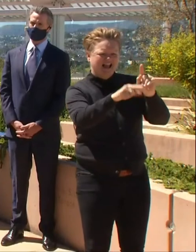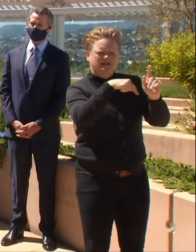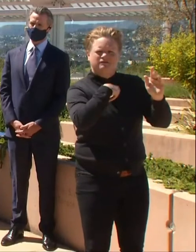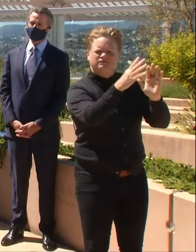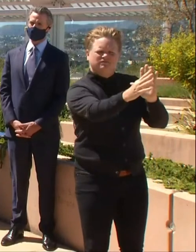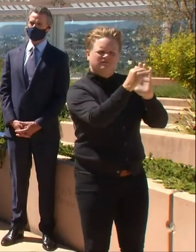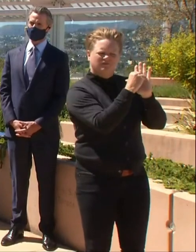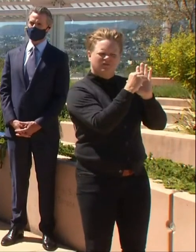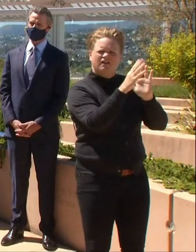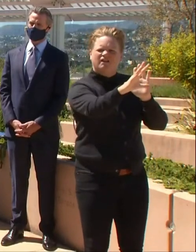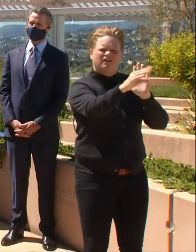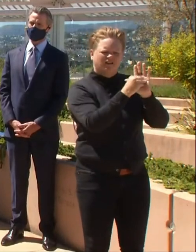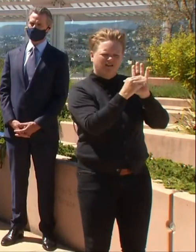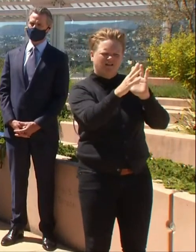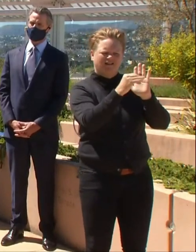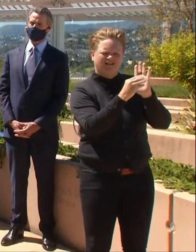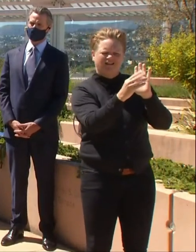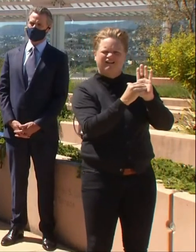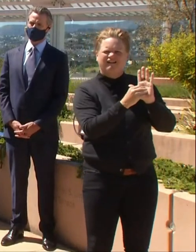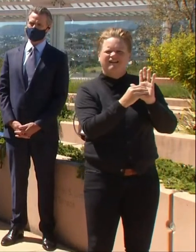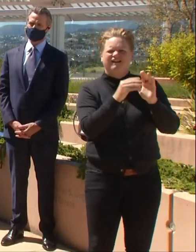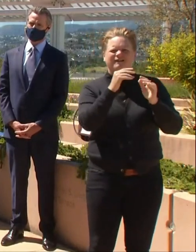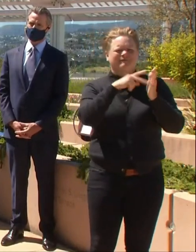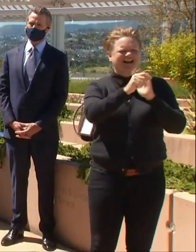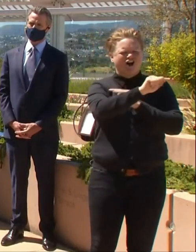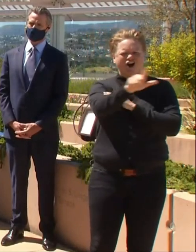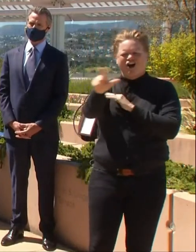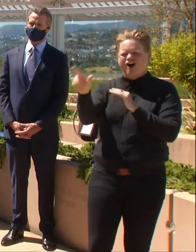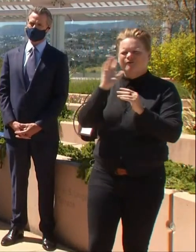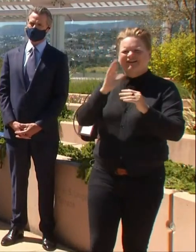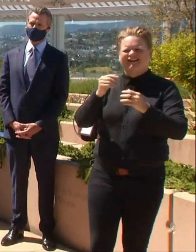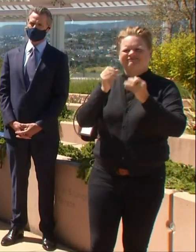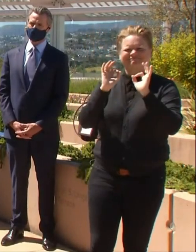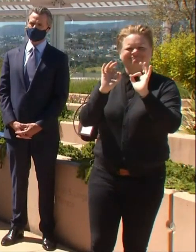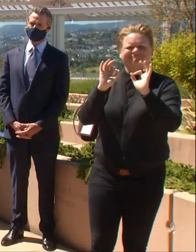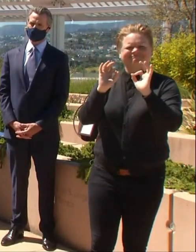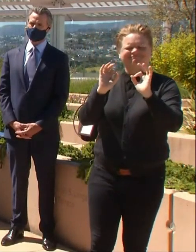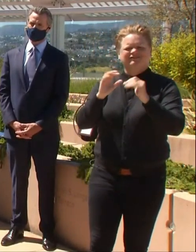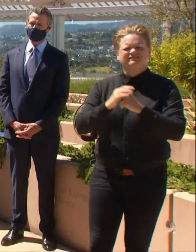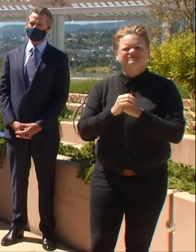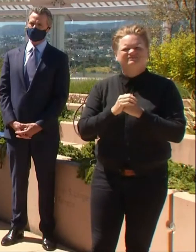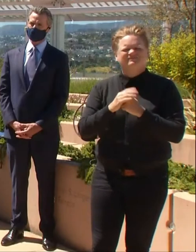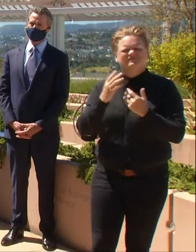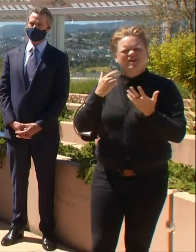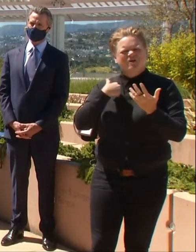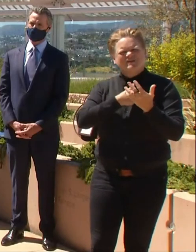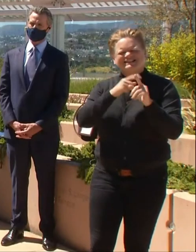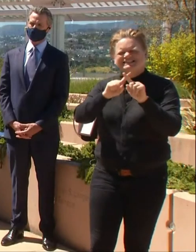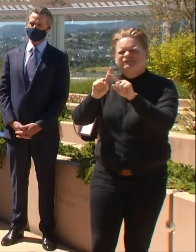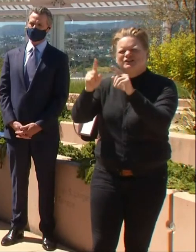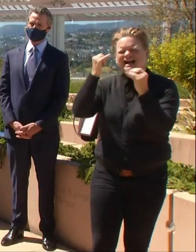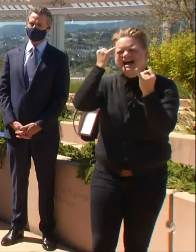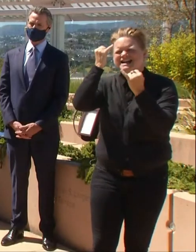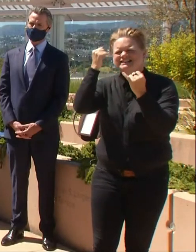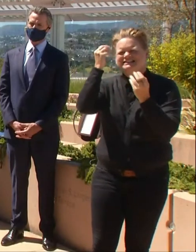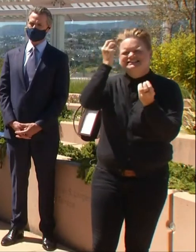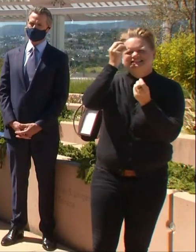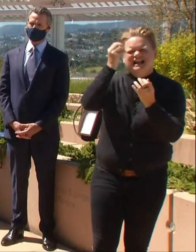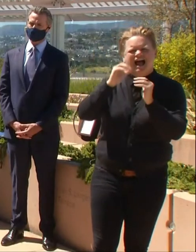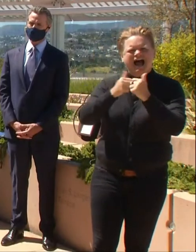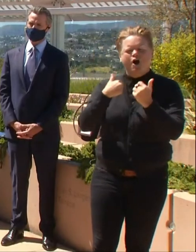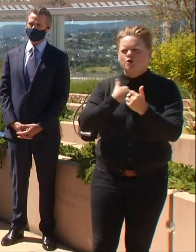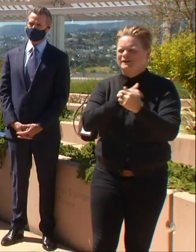we can address that as well. So we are constantly thinking about ways to be stronger in the legislature. The legislature has put forward some different